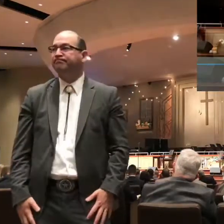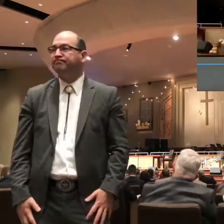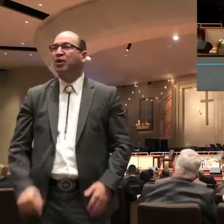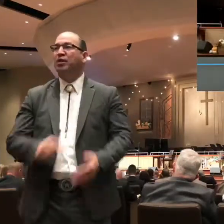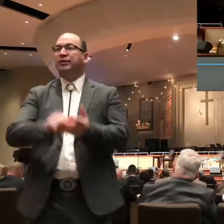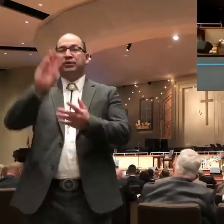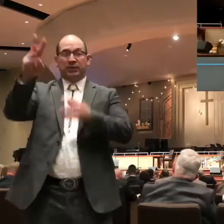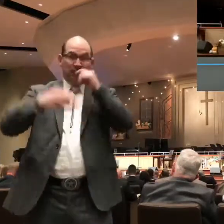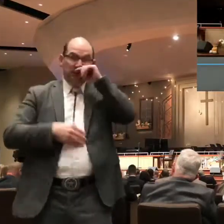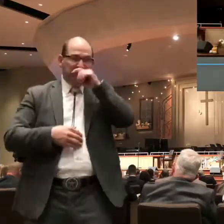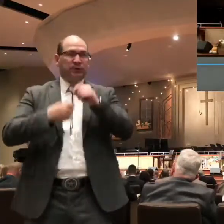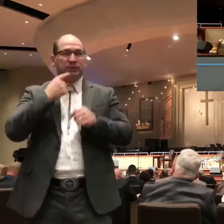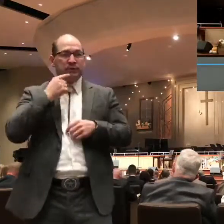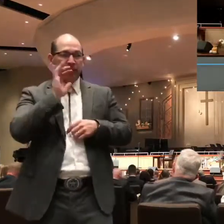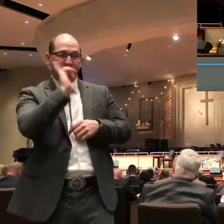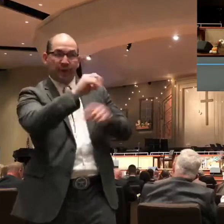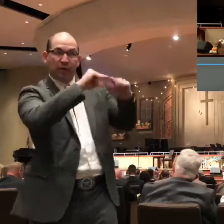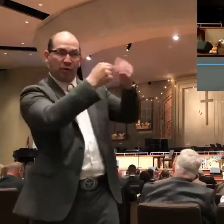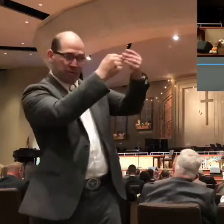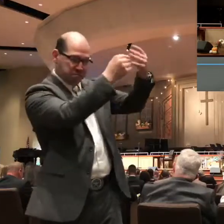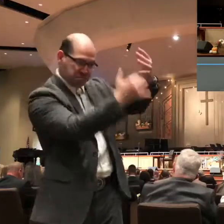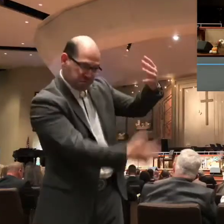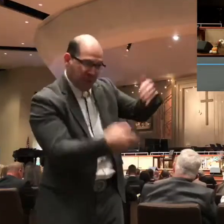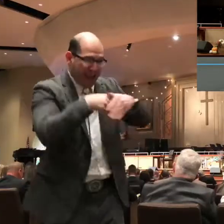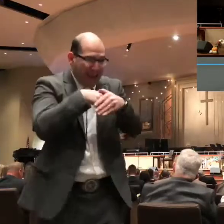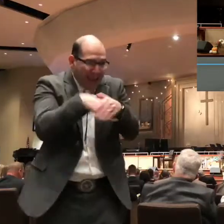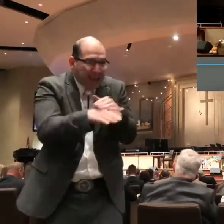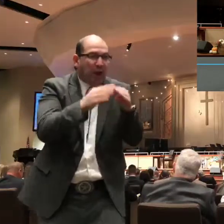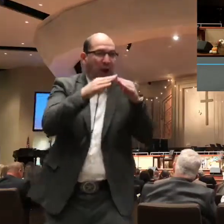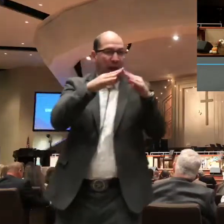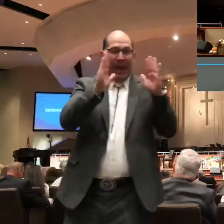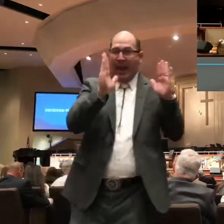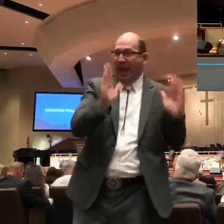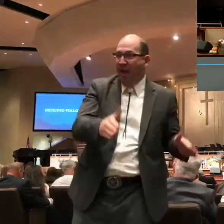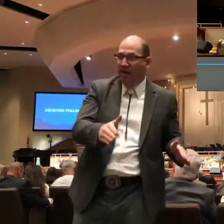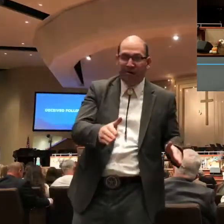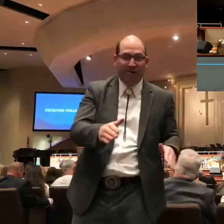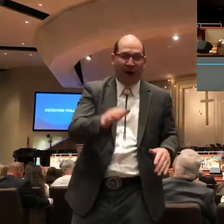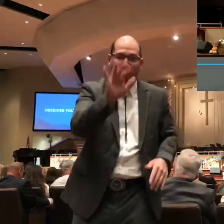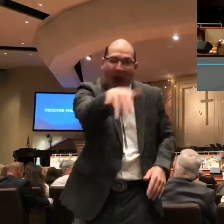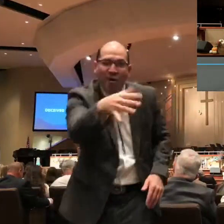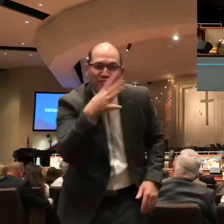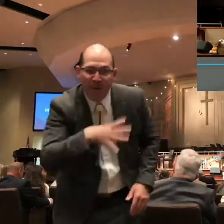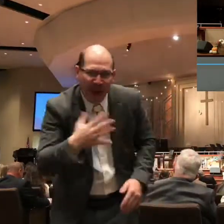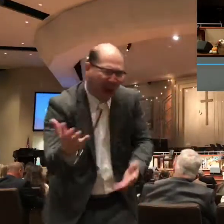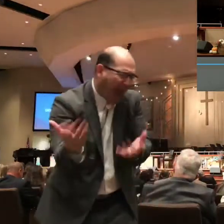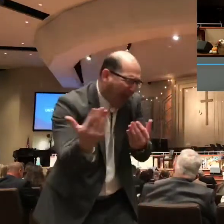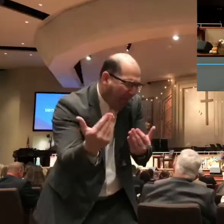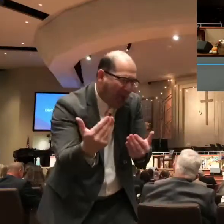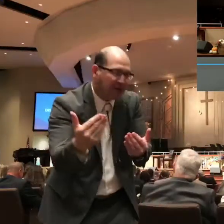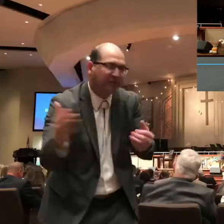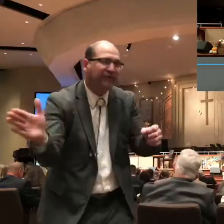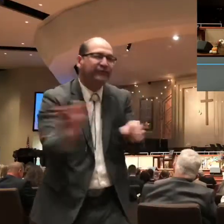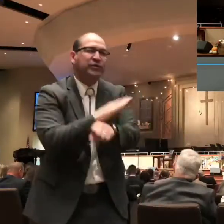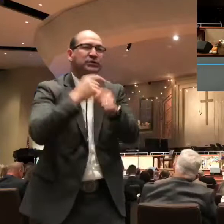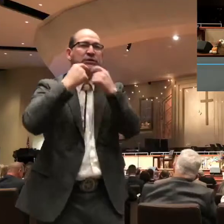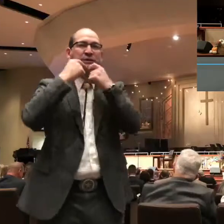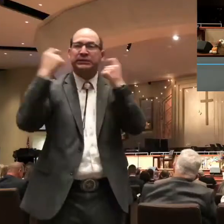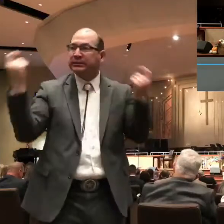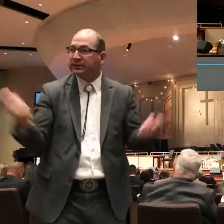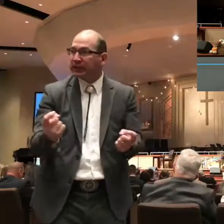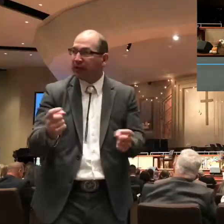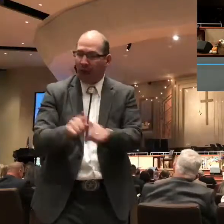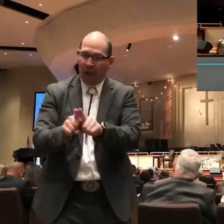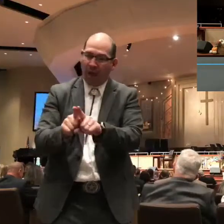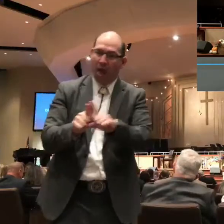says, for of this sort are they which creep into houses and lead silly women laden with sins, led